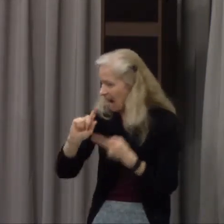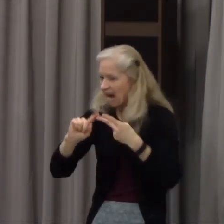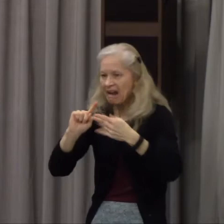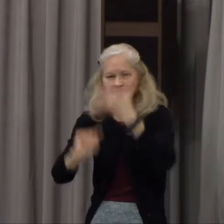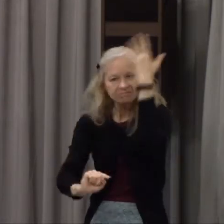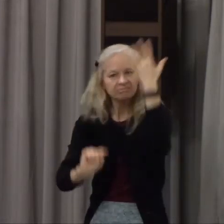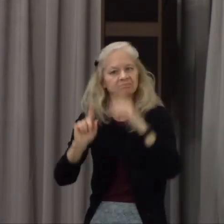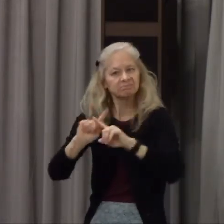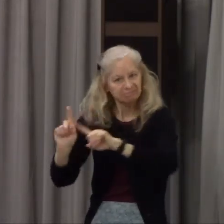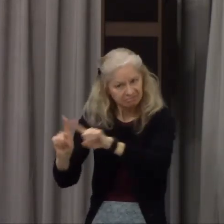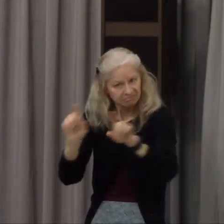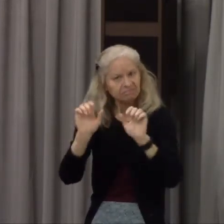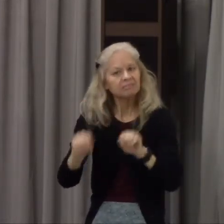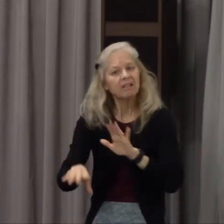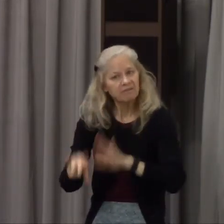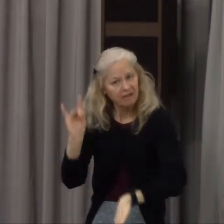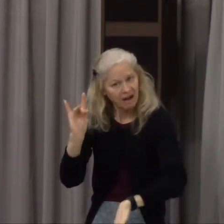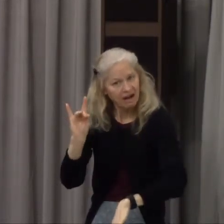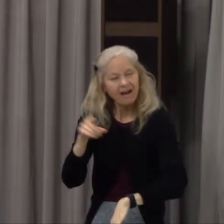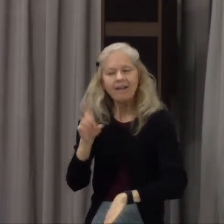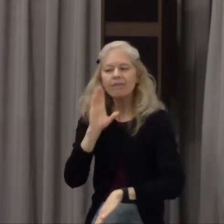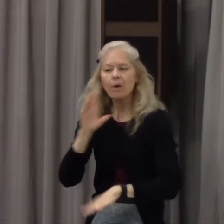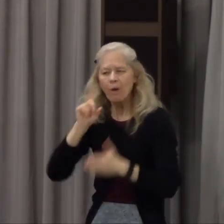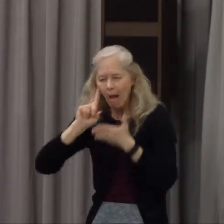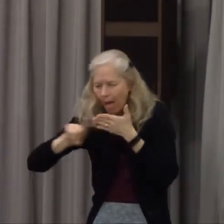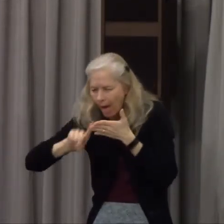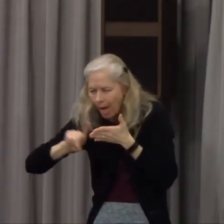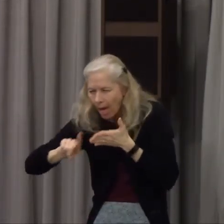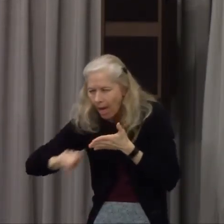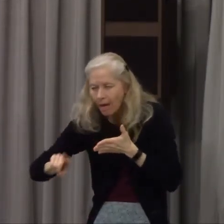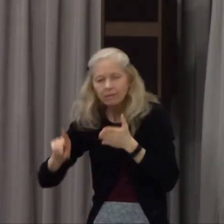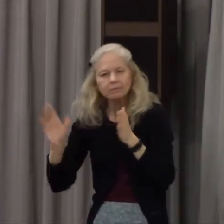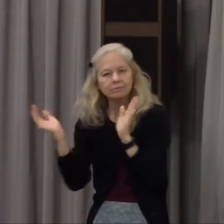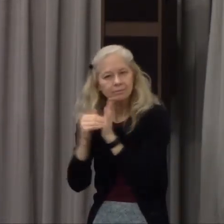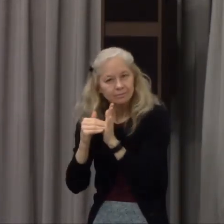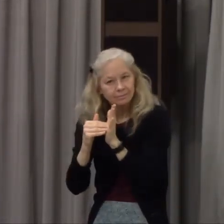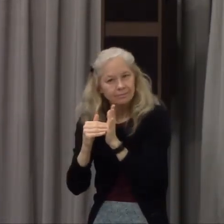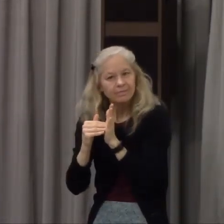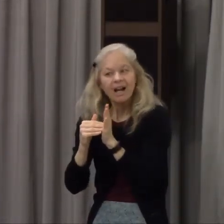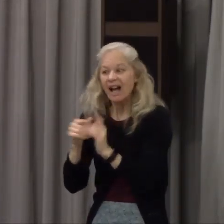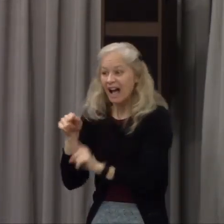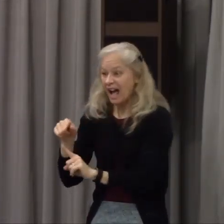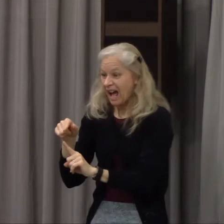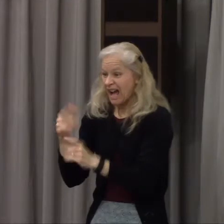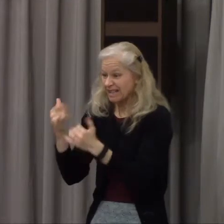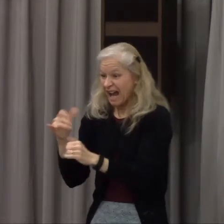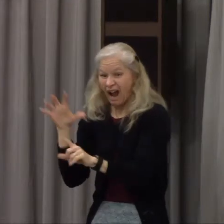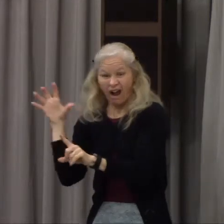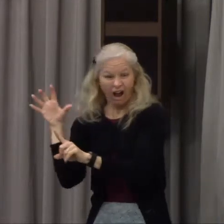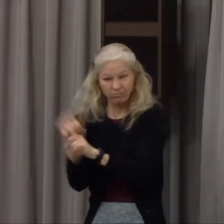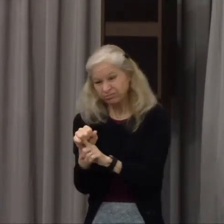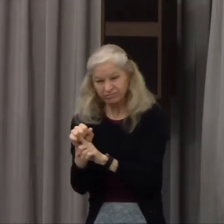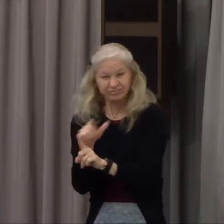who's been living free, so to speak, for decades, having got away with it then. But you know